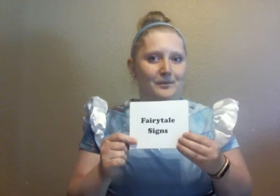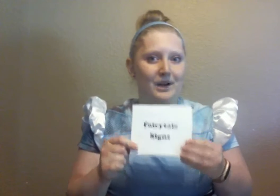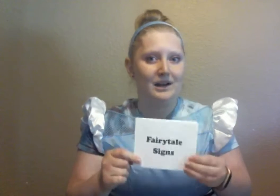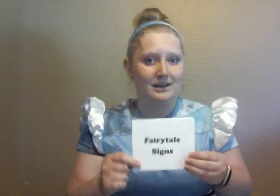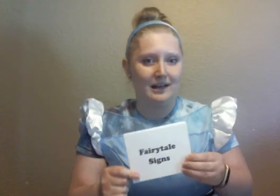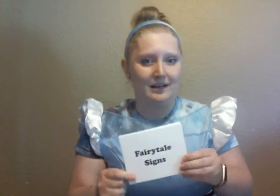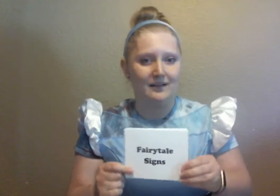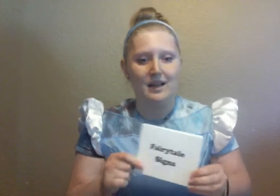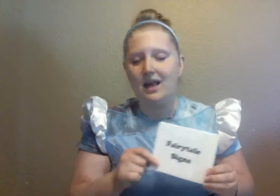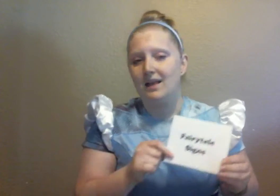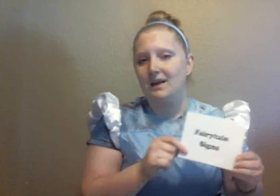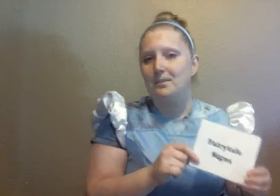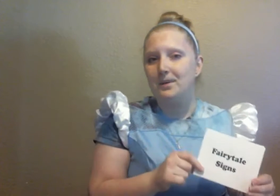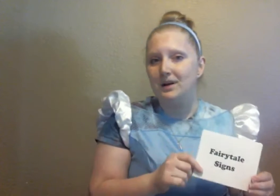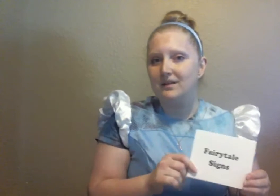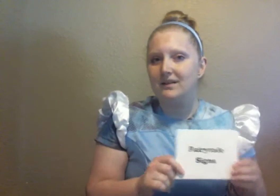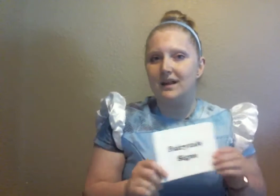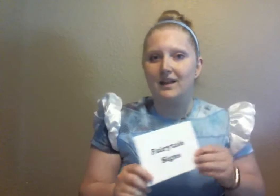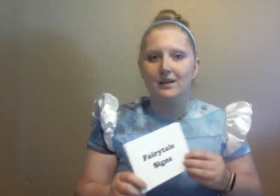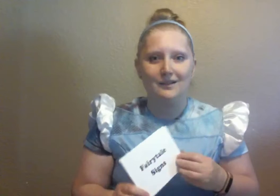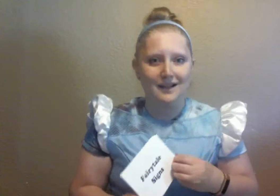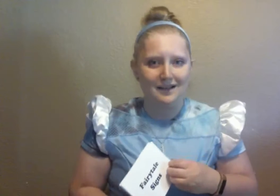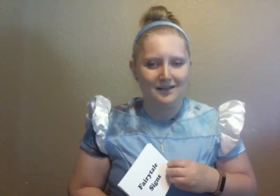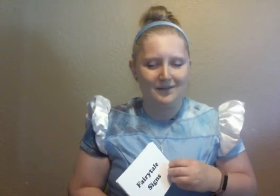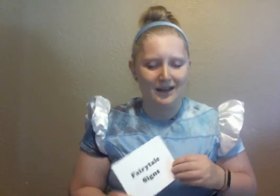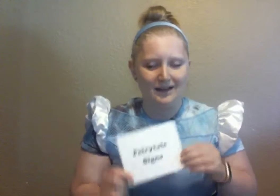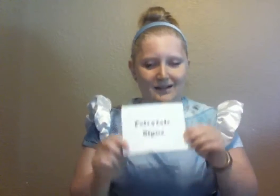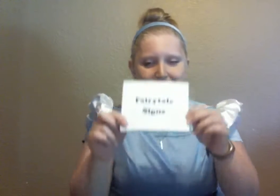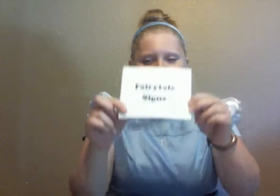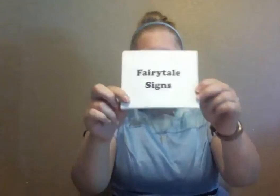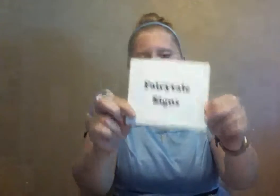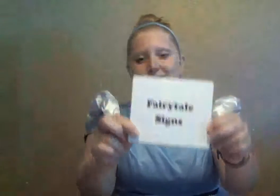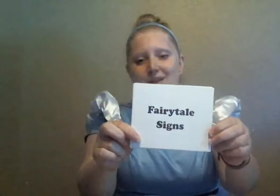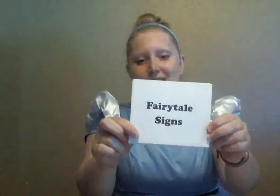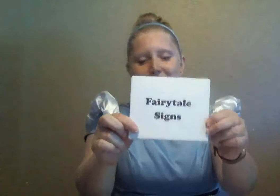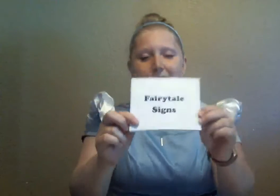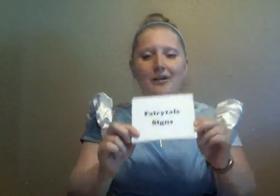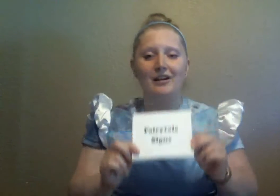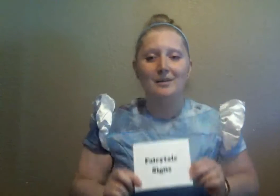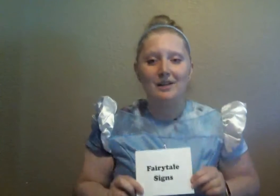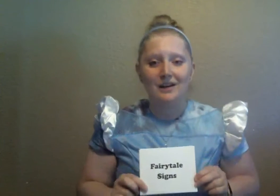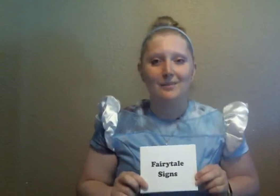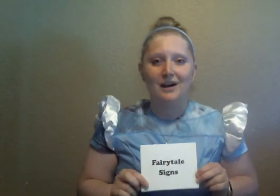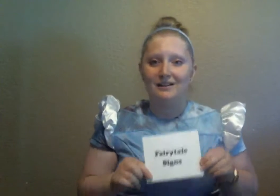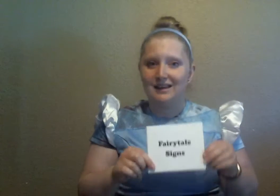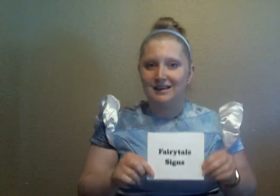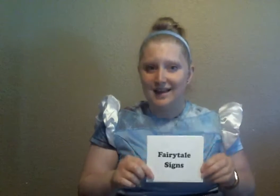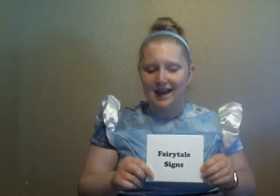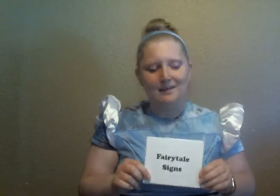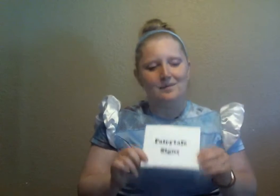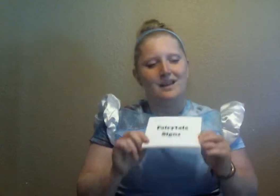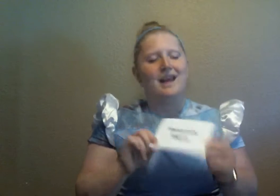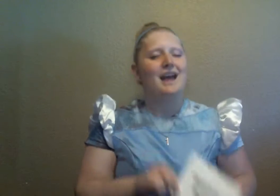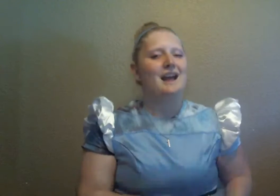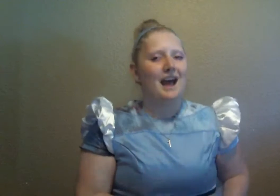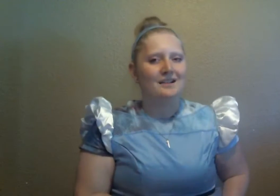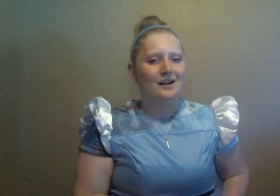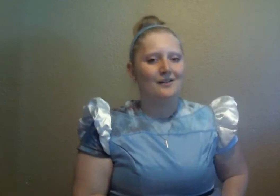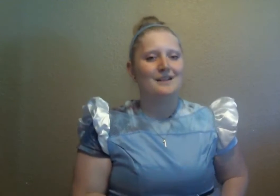fairy tales, like books and those kinds of things. So that is what we're going to be learning about today. And as always, we